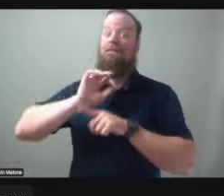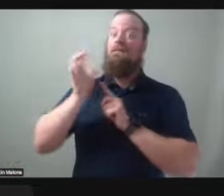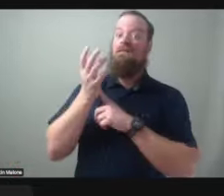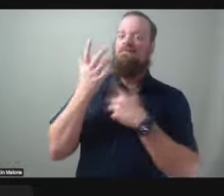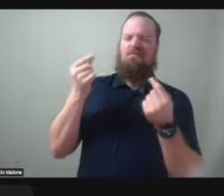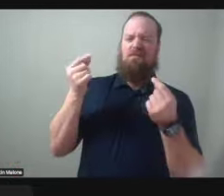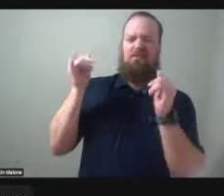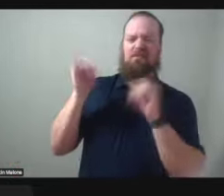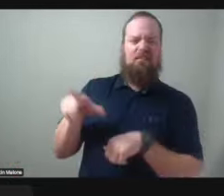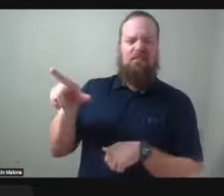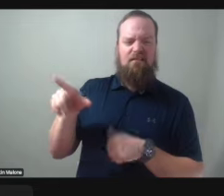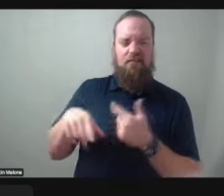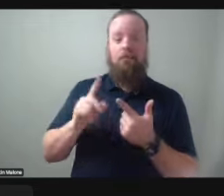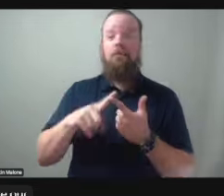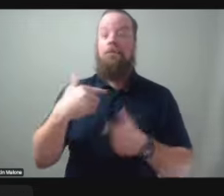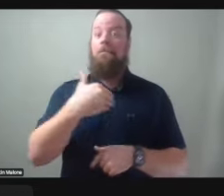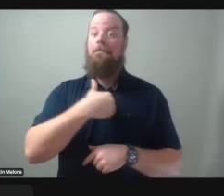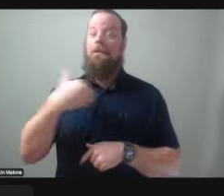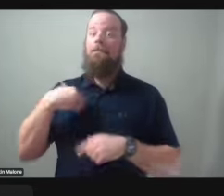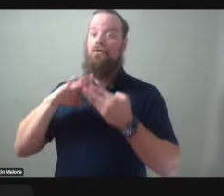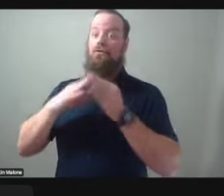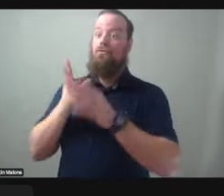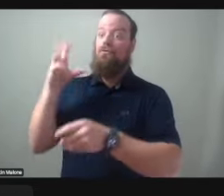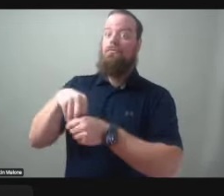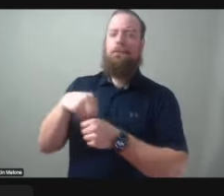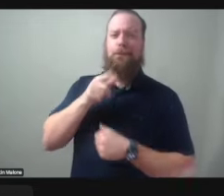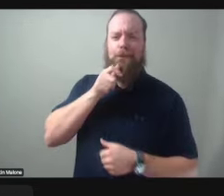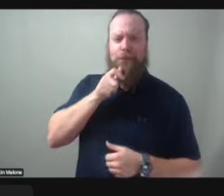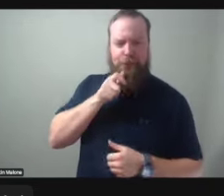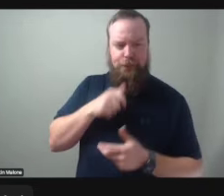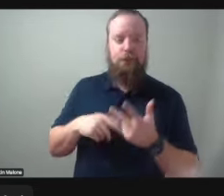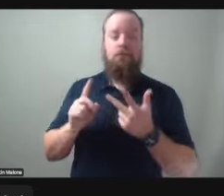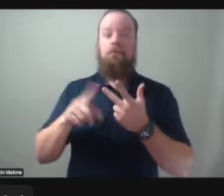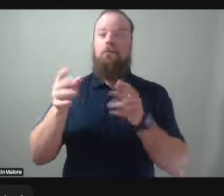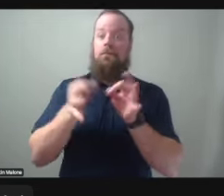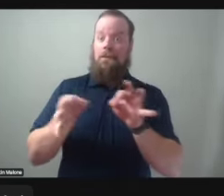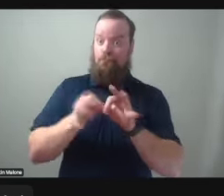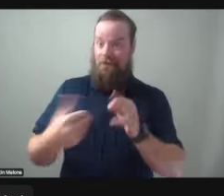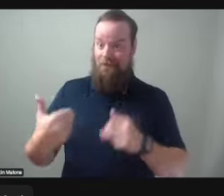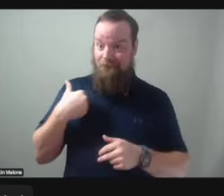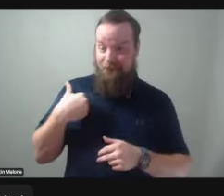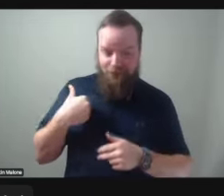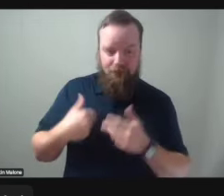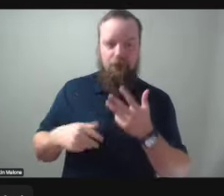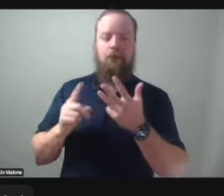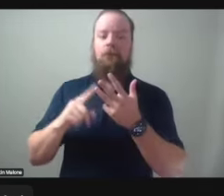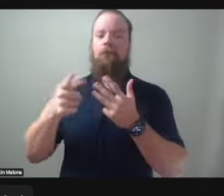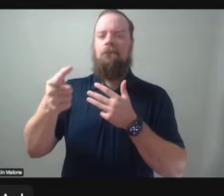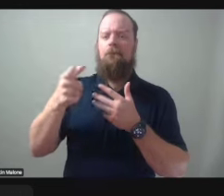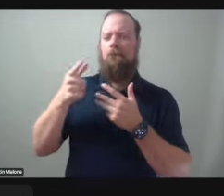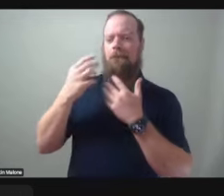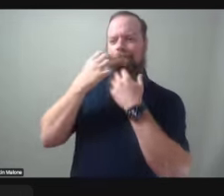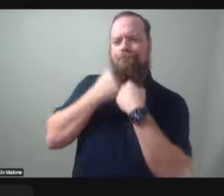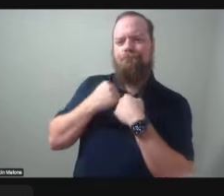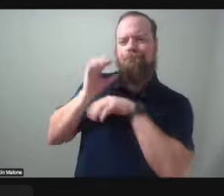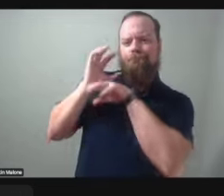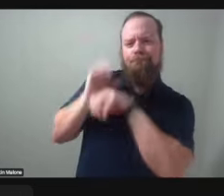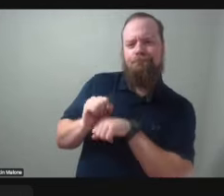Here's the agenda for our lecture. We're going to talk more about what deaf culture is, who exactly are the community members, if it